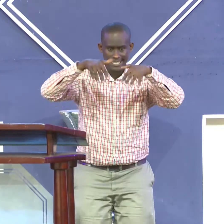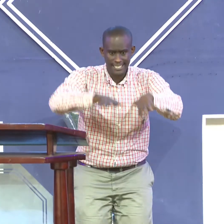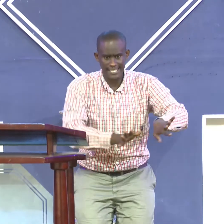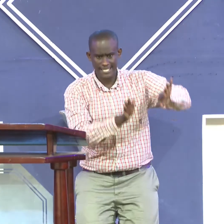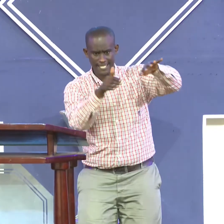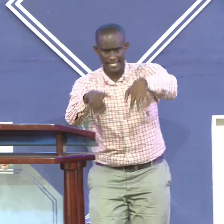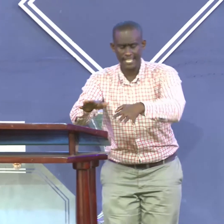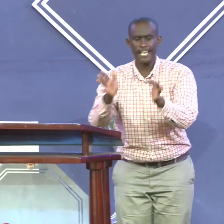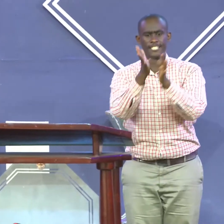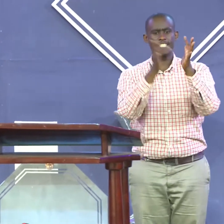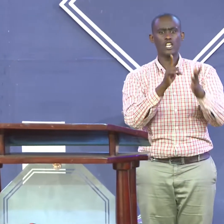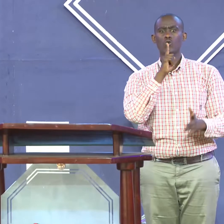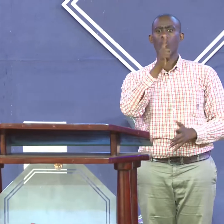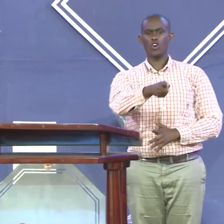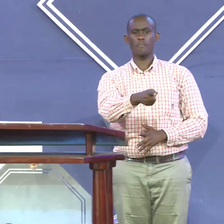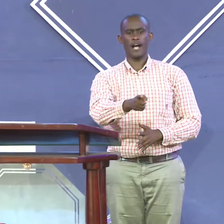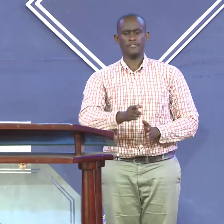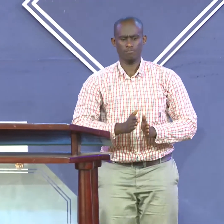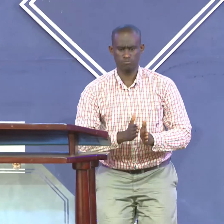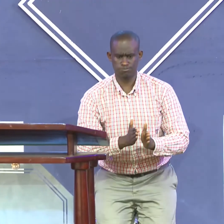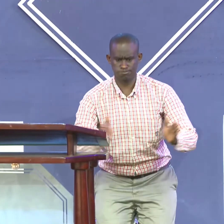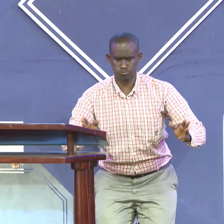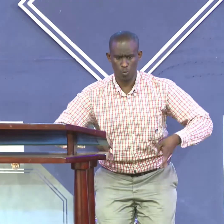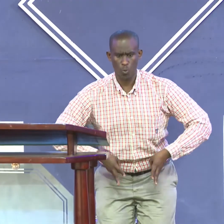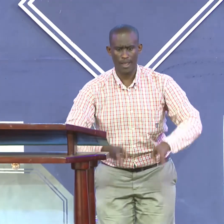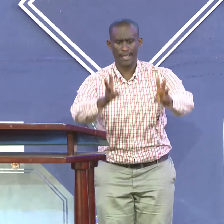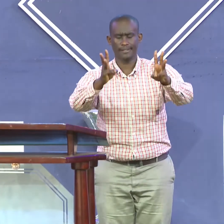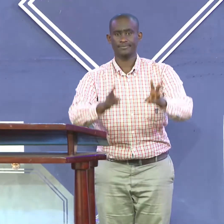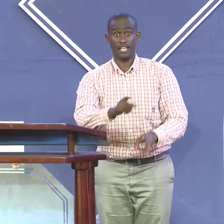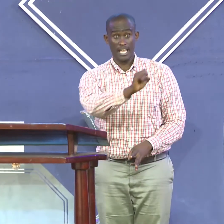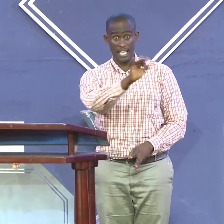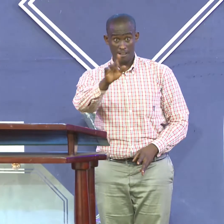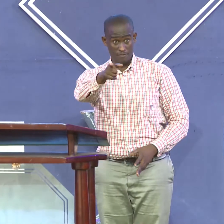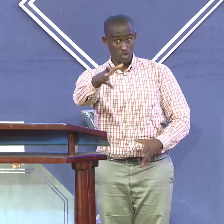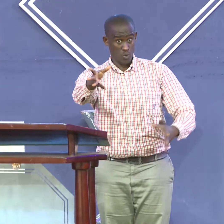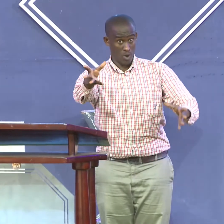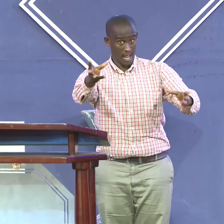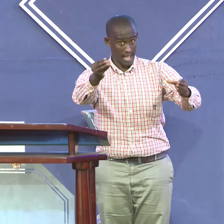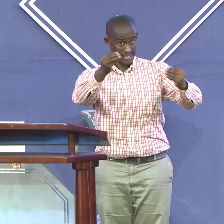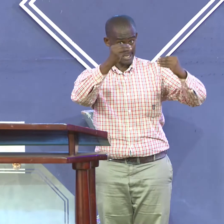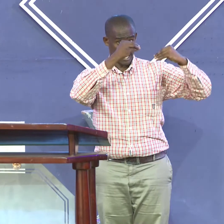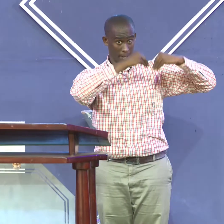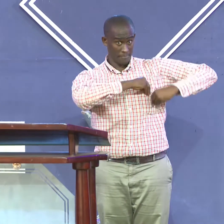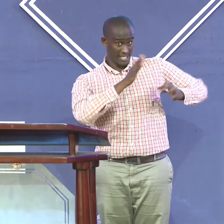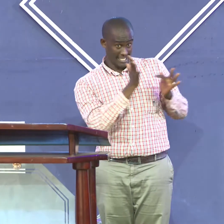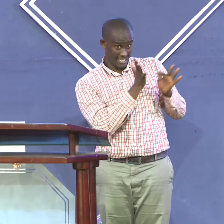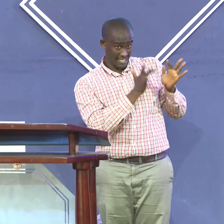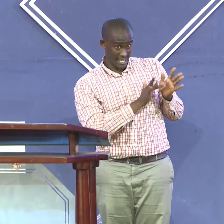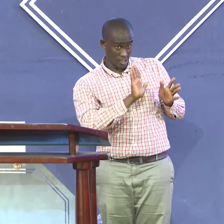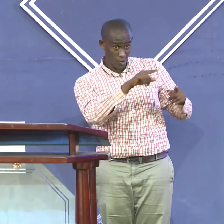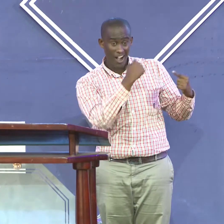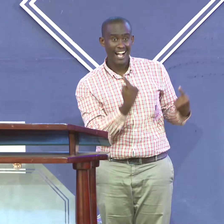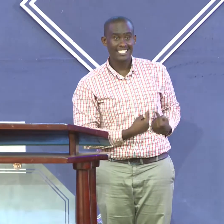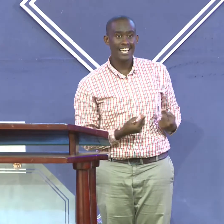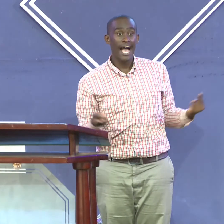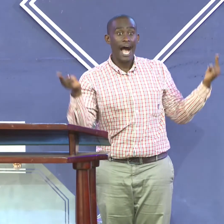it to part that my people can go away. When you enter him within you,